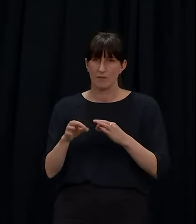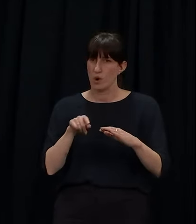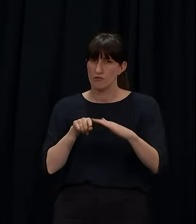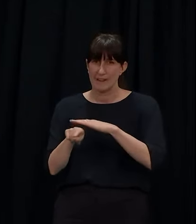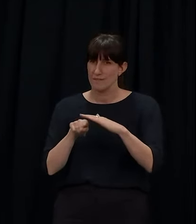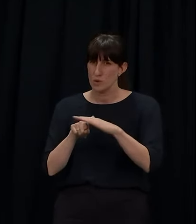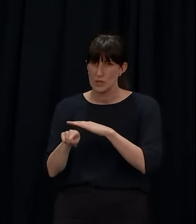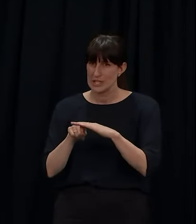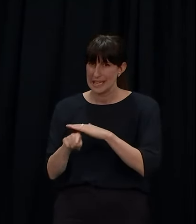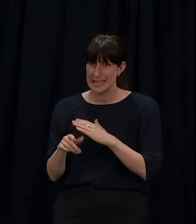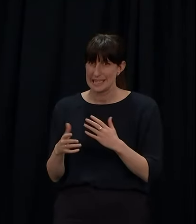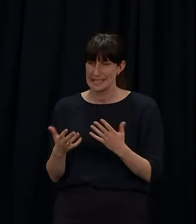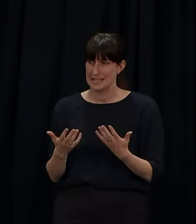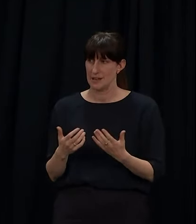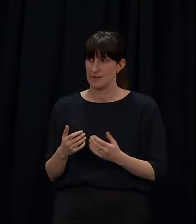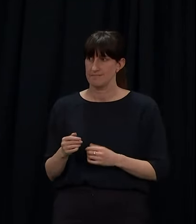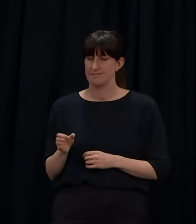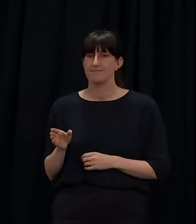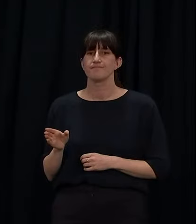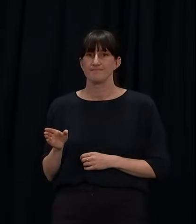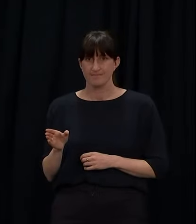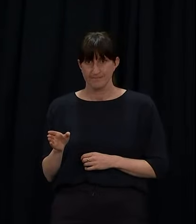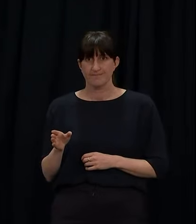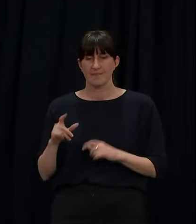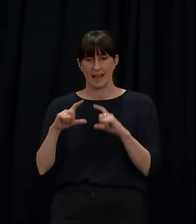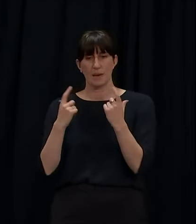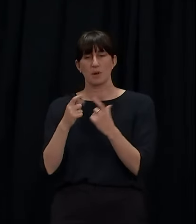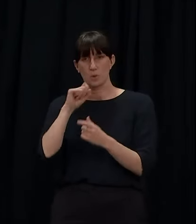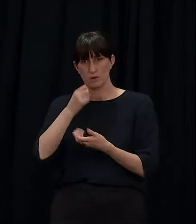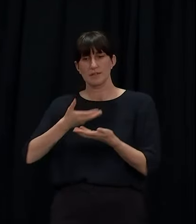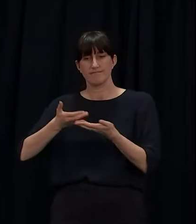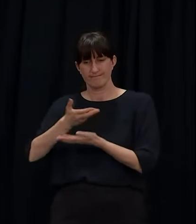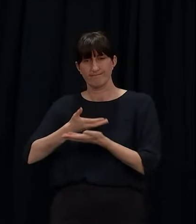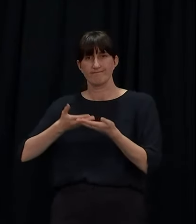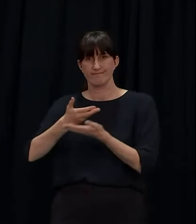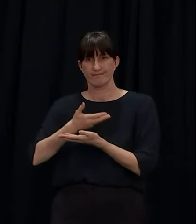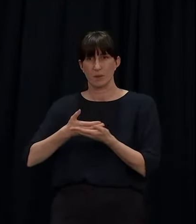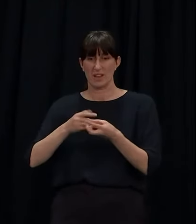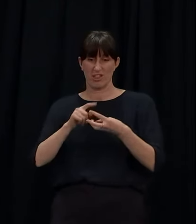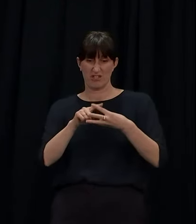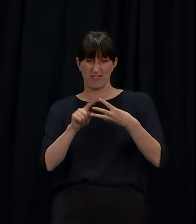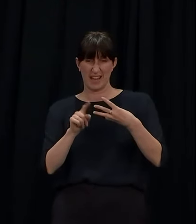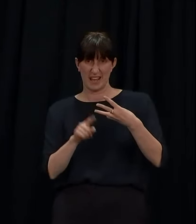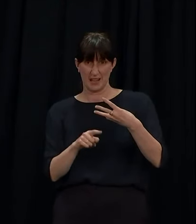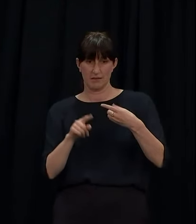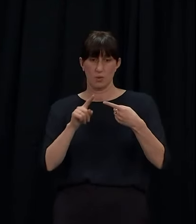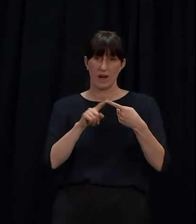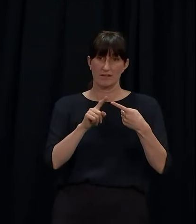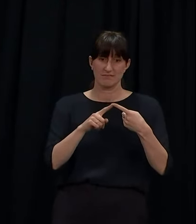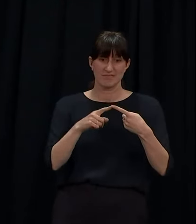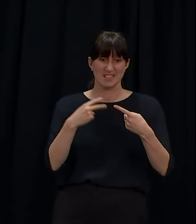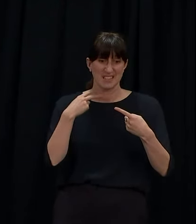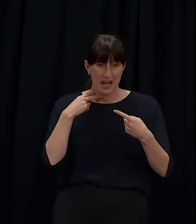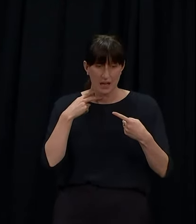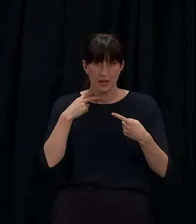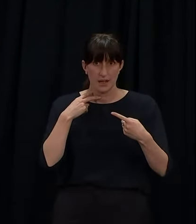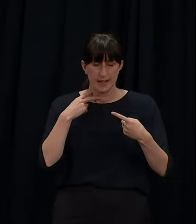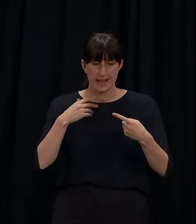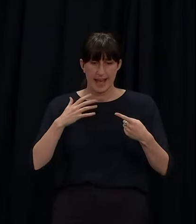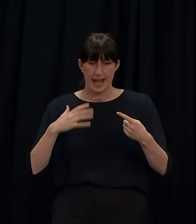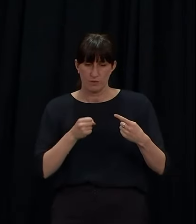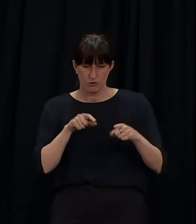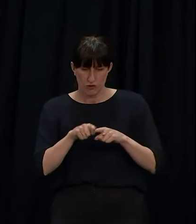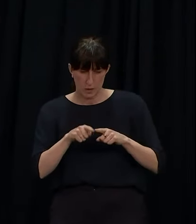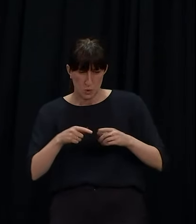is the very question that we as a Cabinet want to have a discussion about, because I talked about those three groups. There are those that are stuck that we need to continue to help